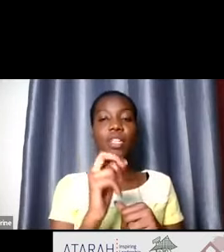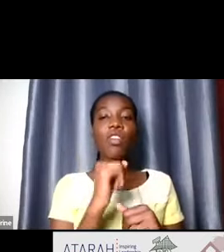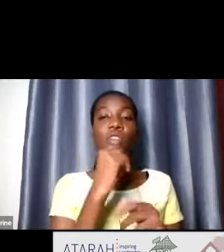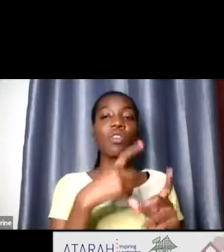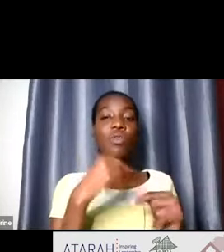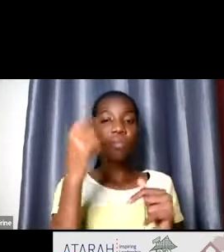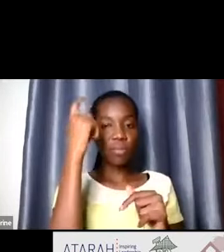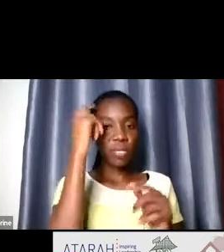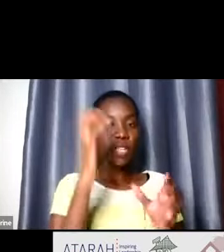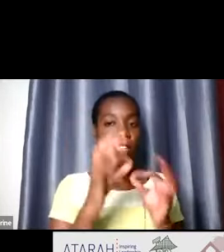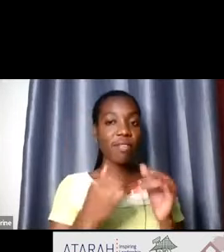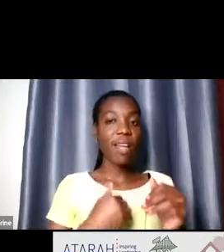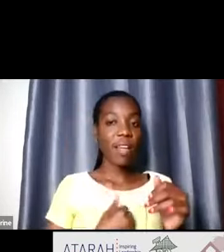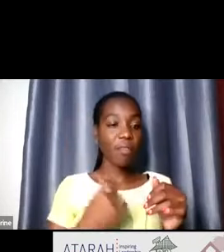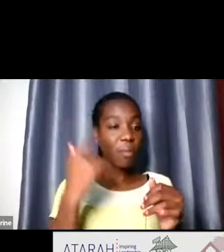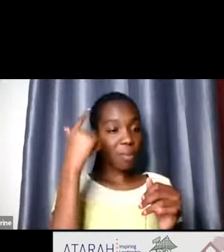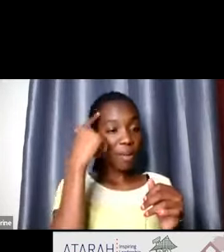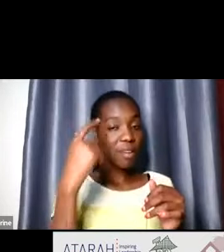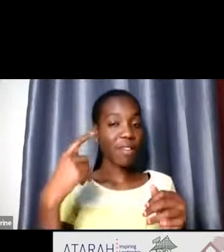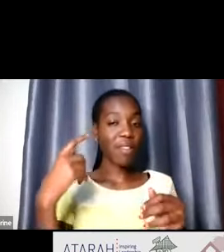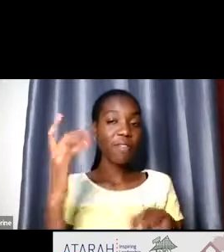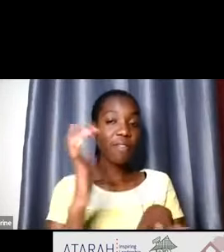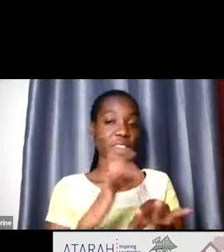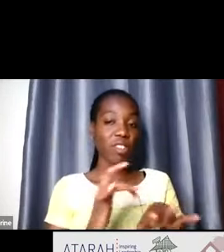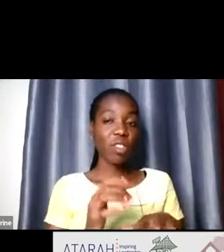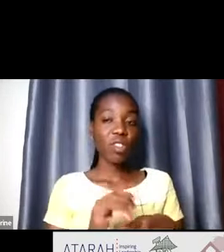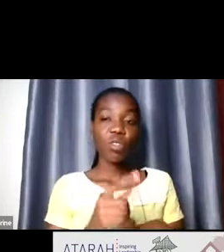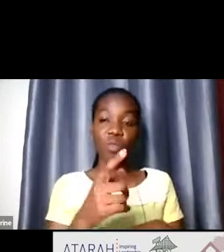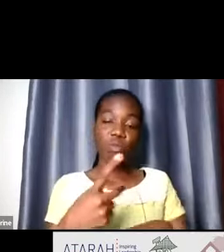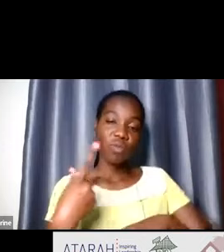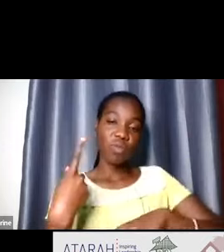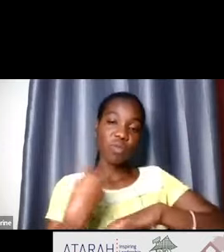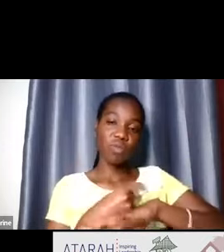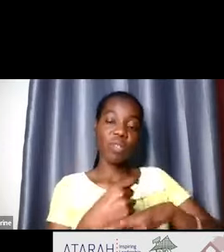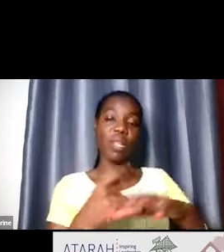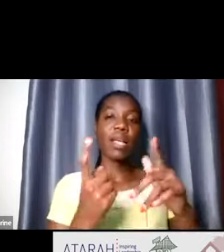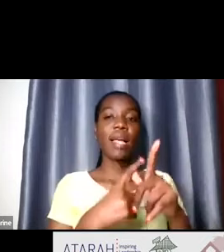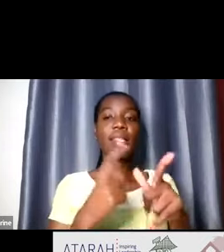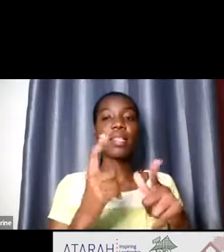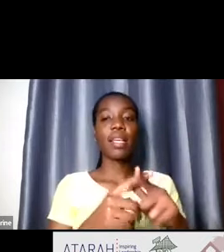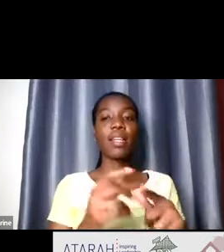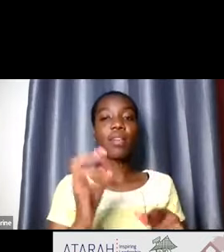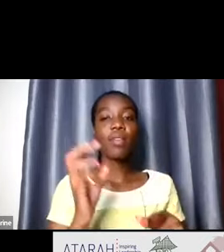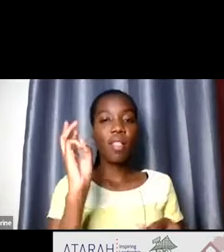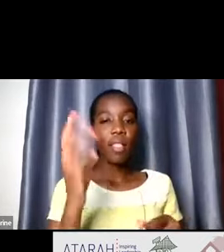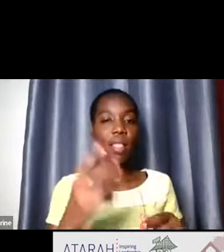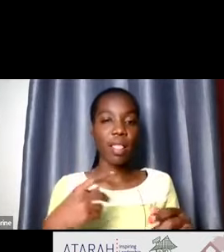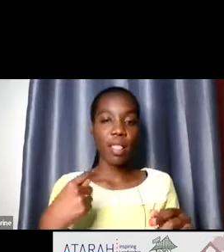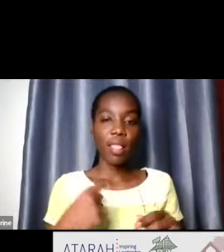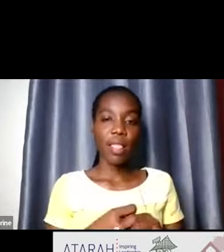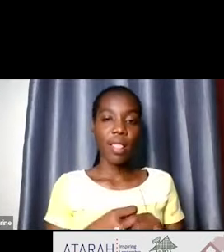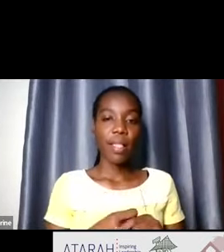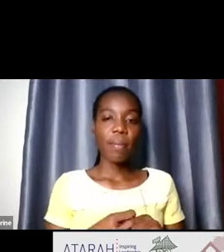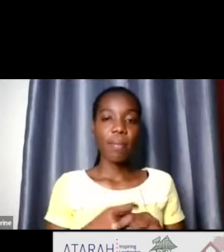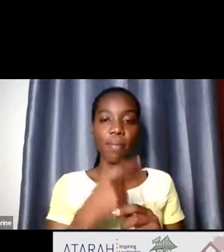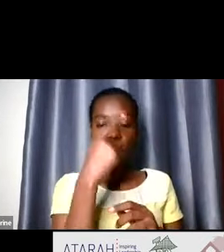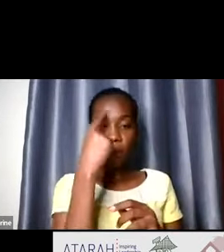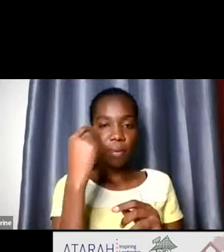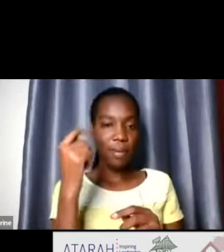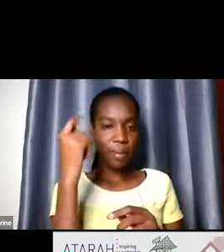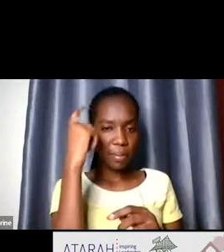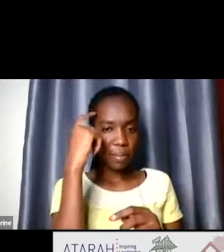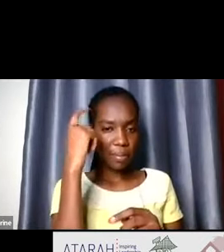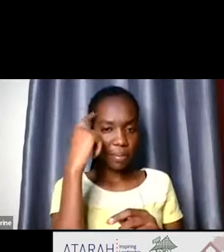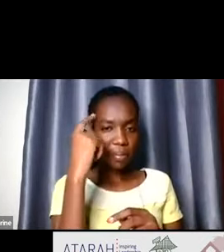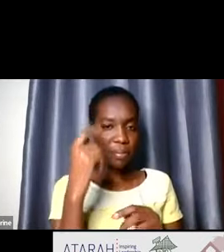brain infection, you will be injected through the spinal cord. That's where you're going to be injected with the antibiotic because the blood-brain barrier